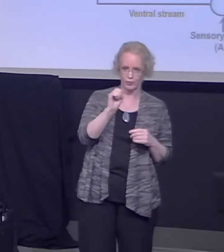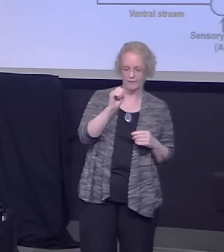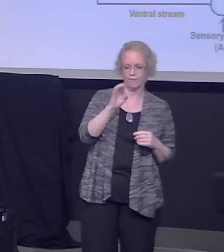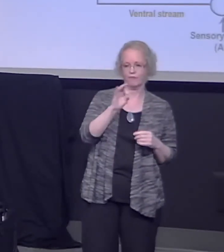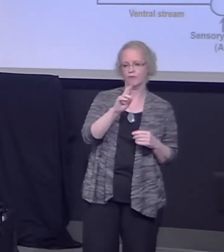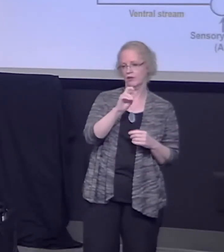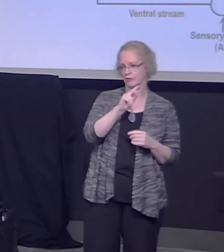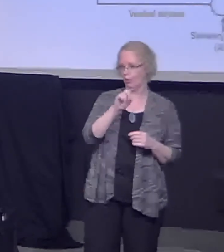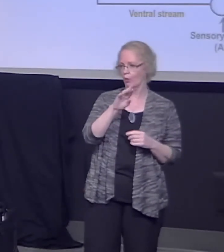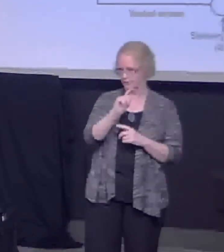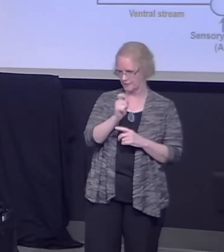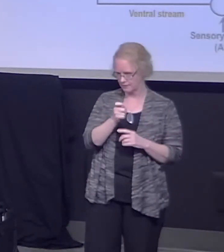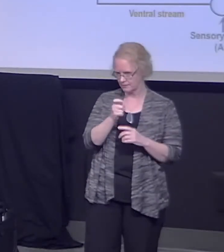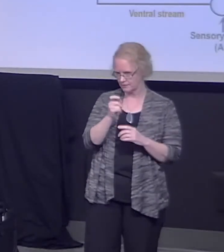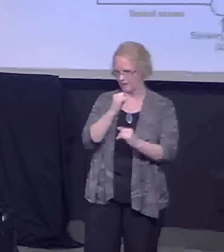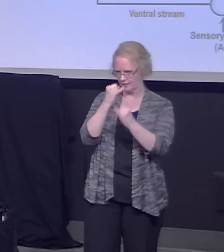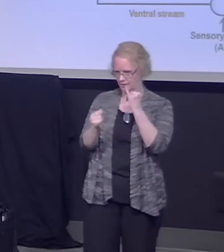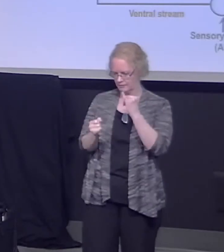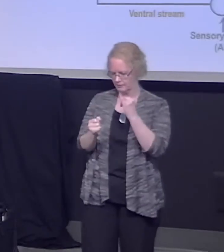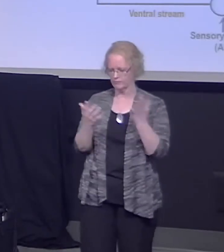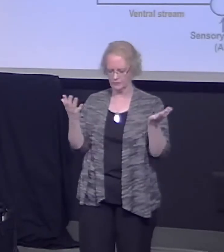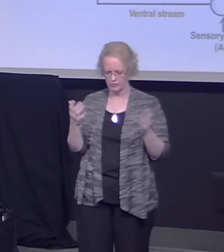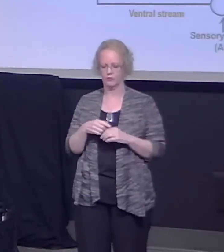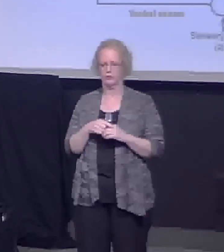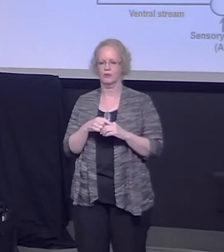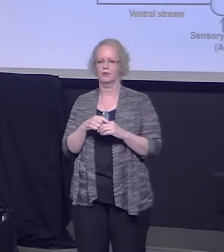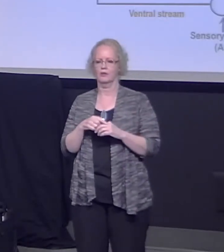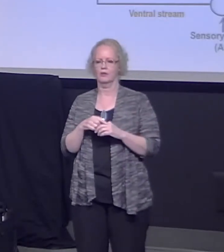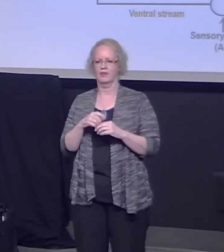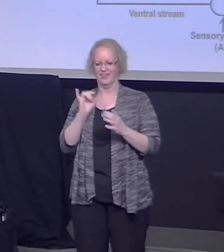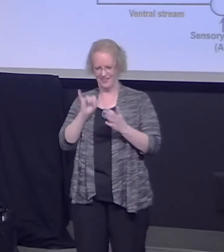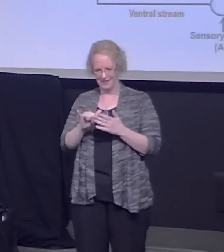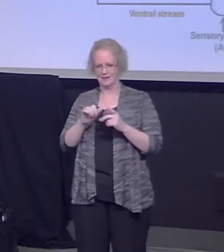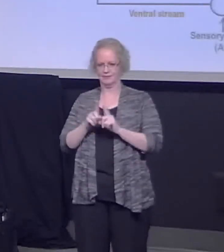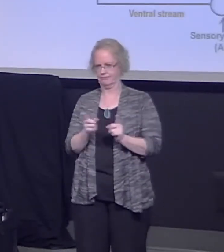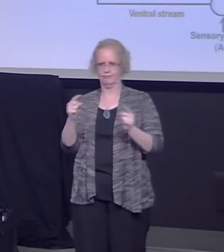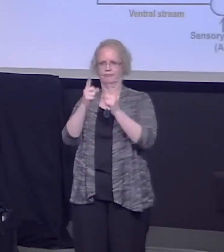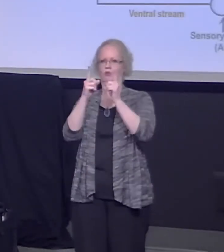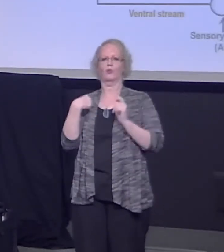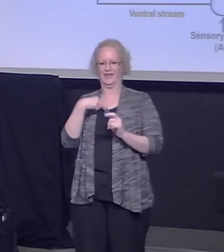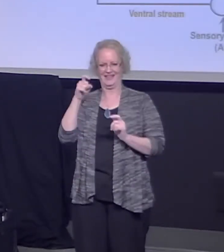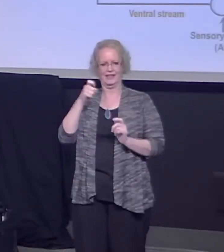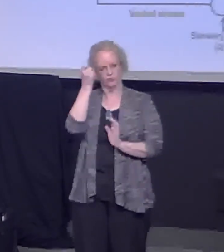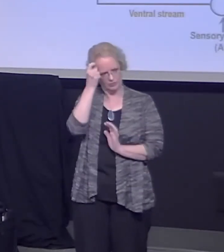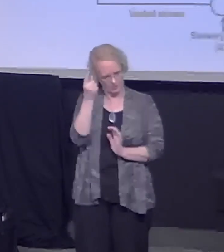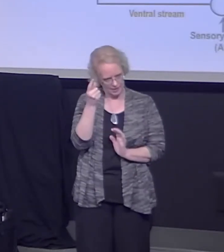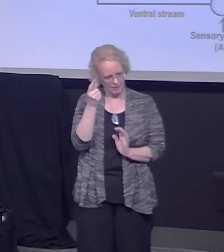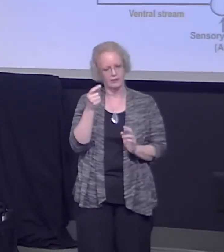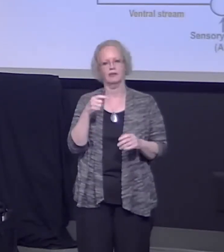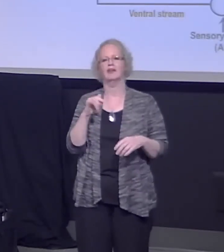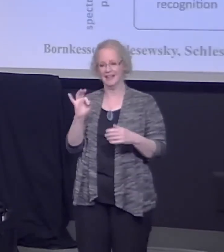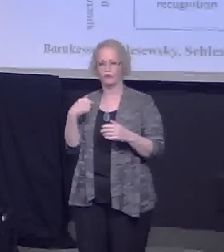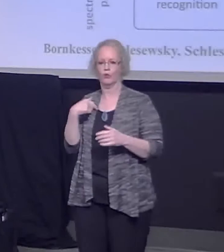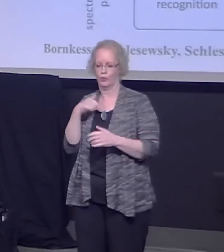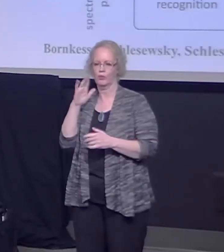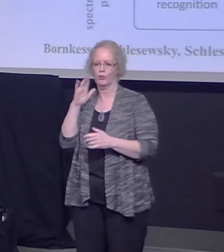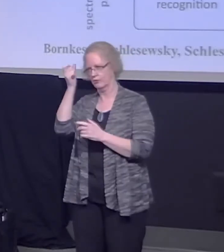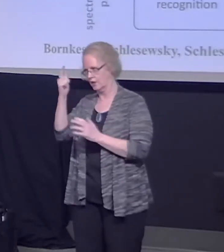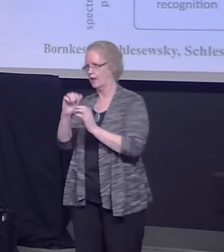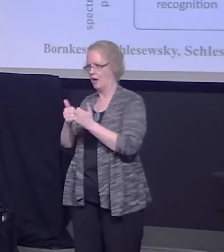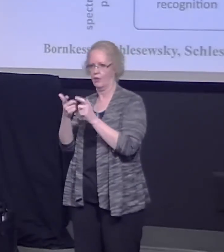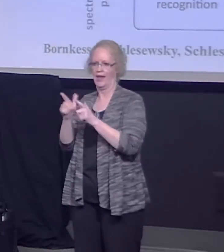and this is what we really need to understand in order to understand how languages work and how